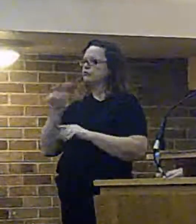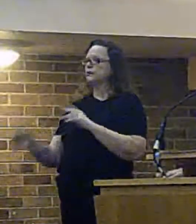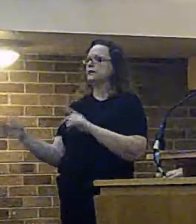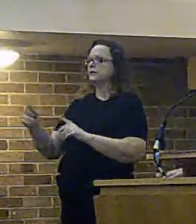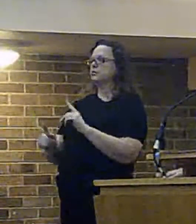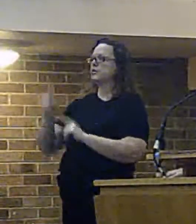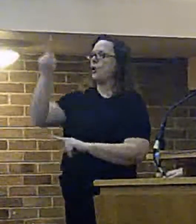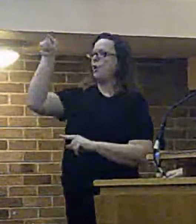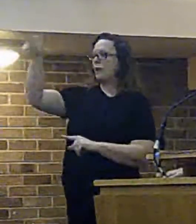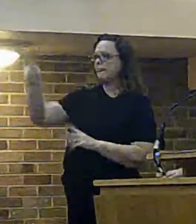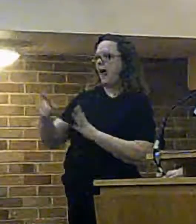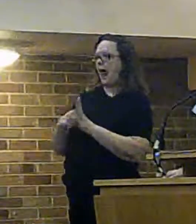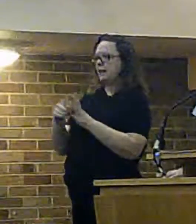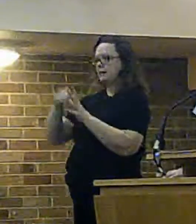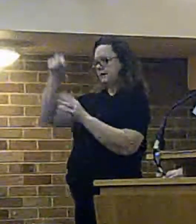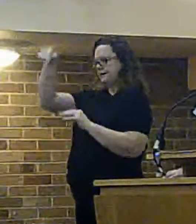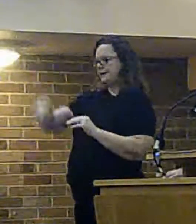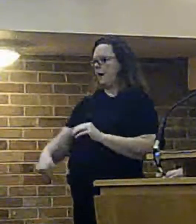Liverpool.